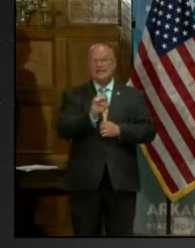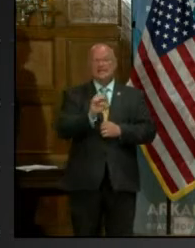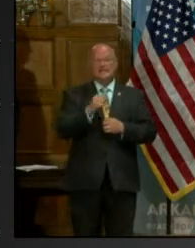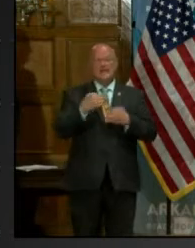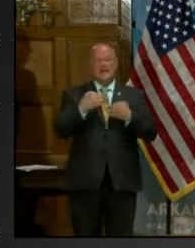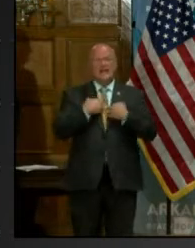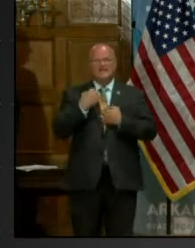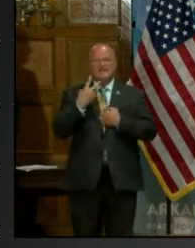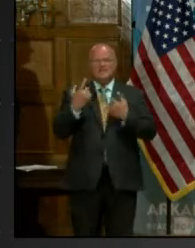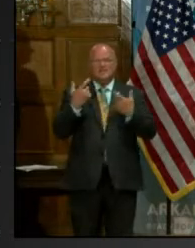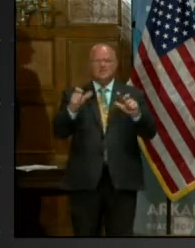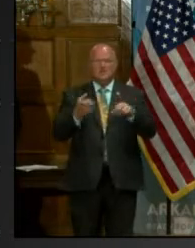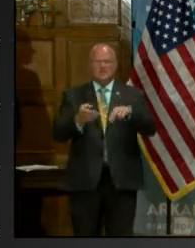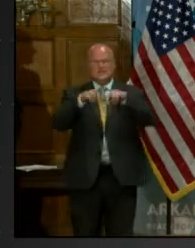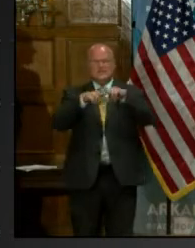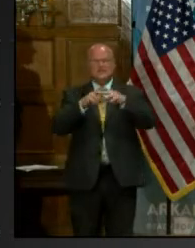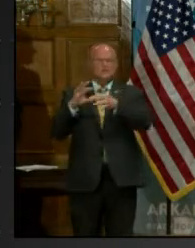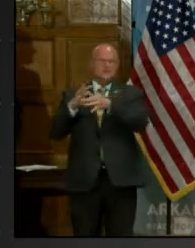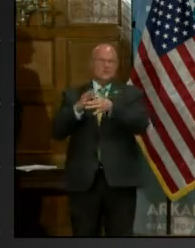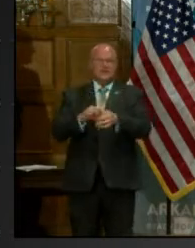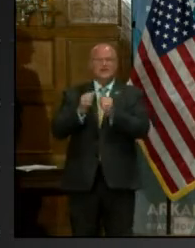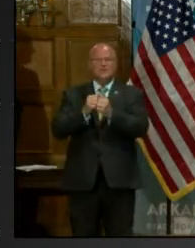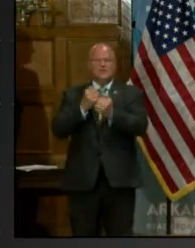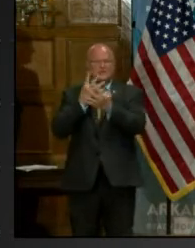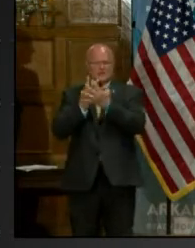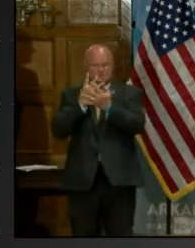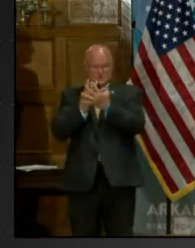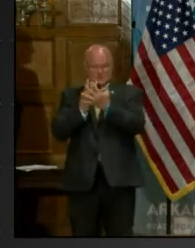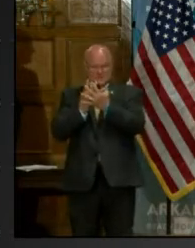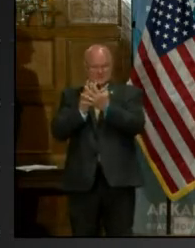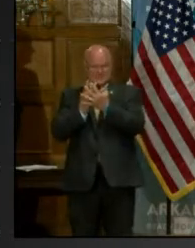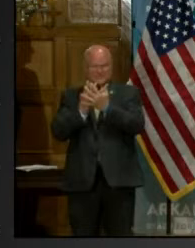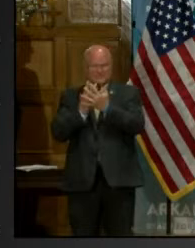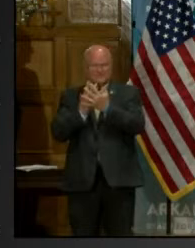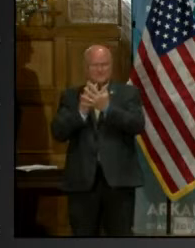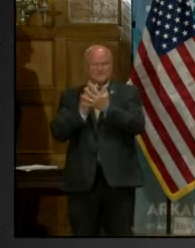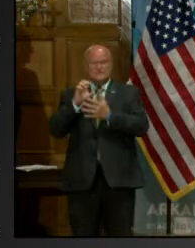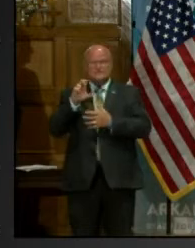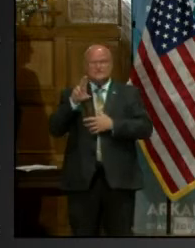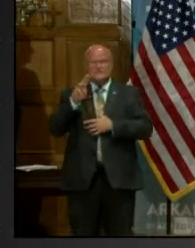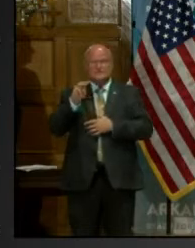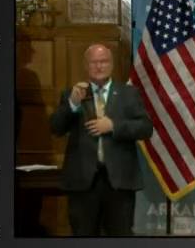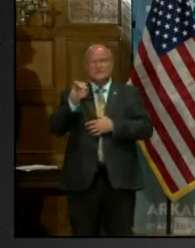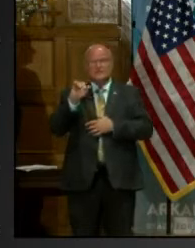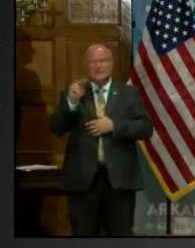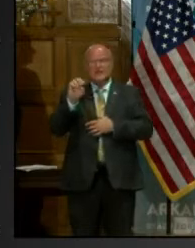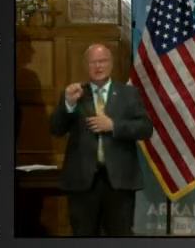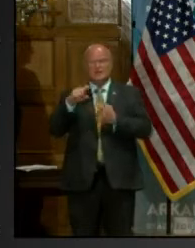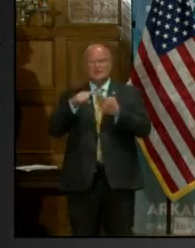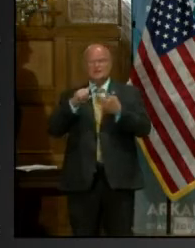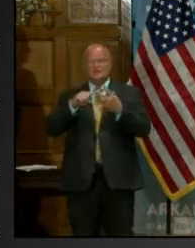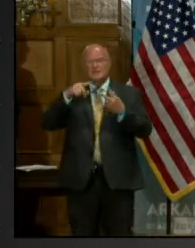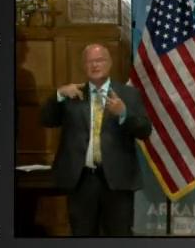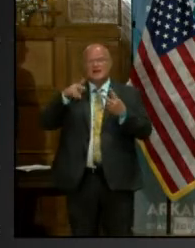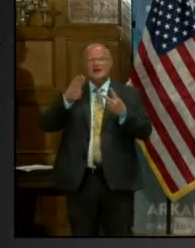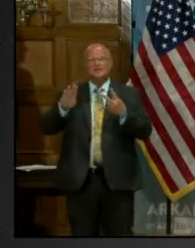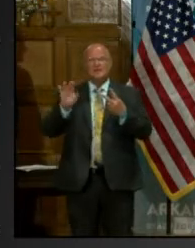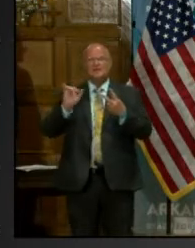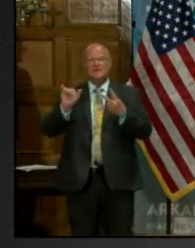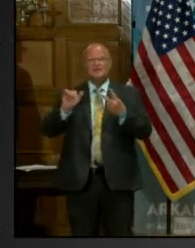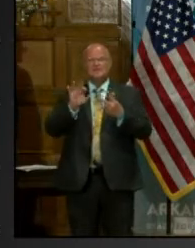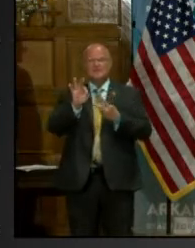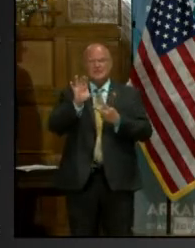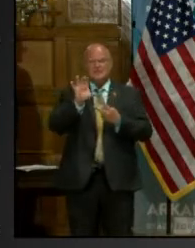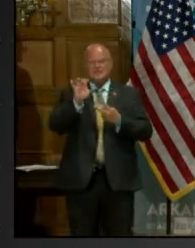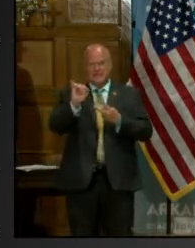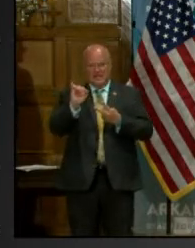They had those 2 large increases related to the correctional facilities, to the Cummins facility and the Pine Bluff, and also the